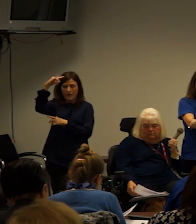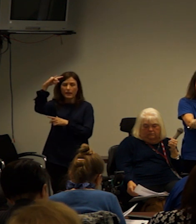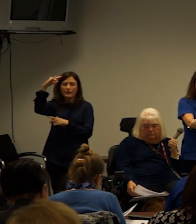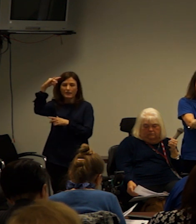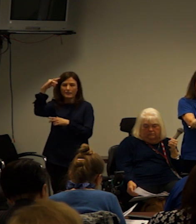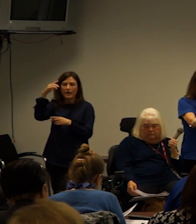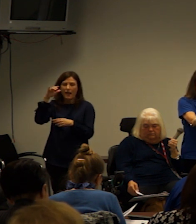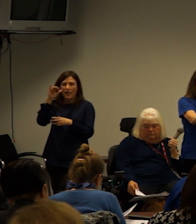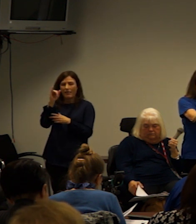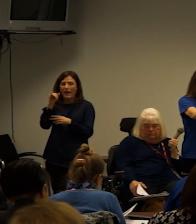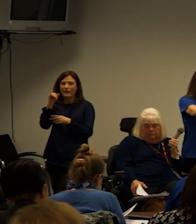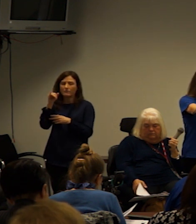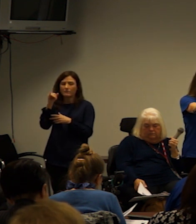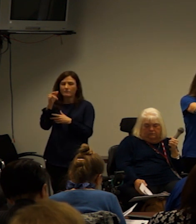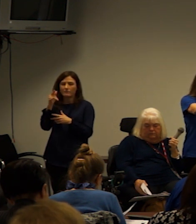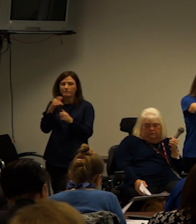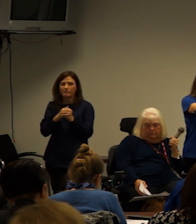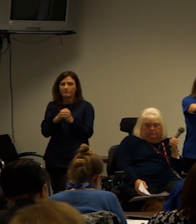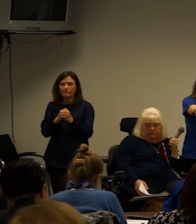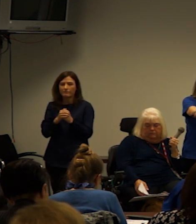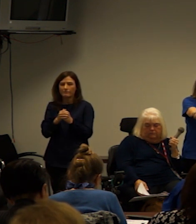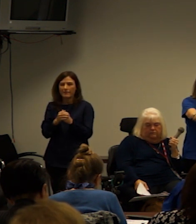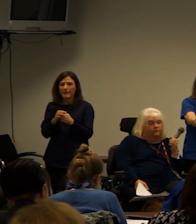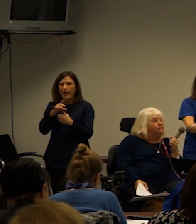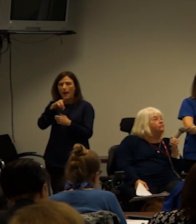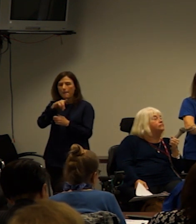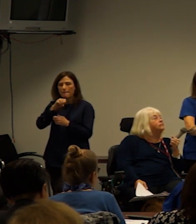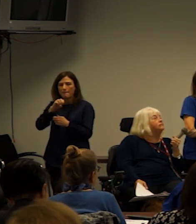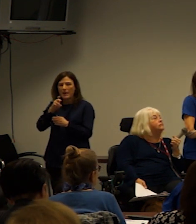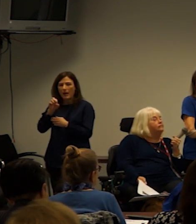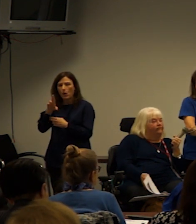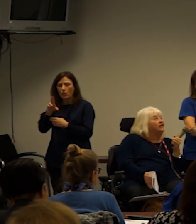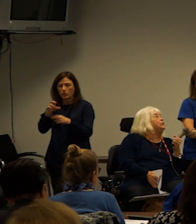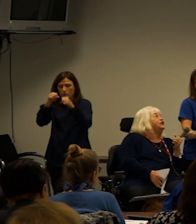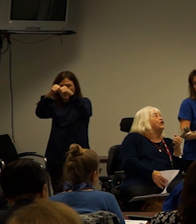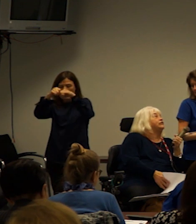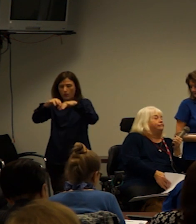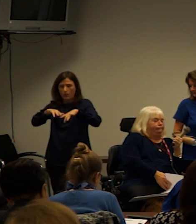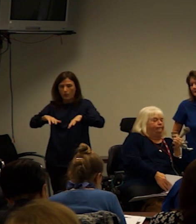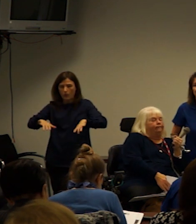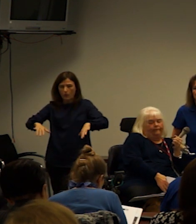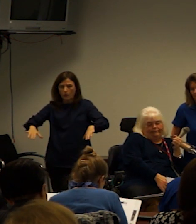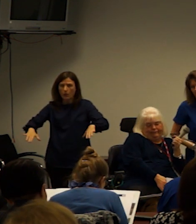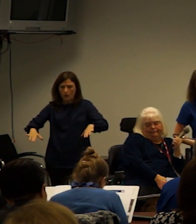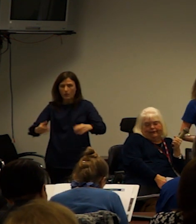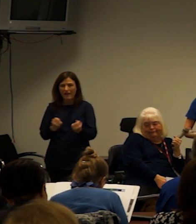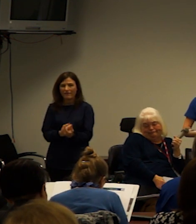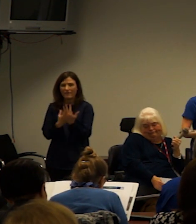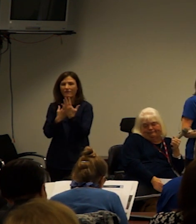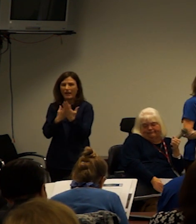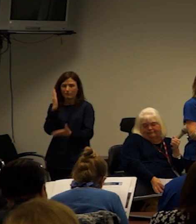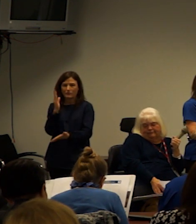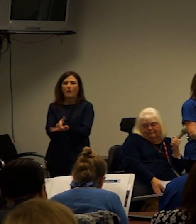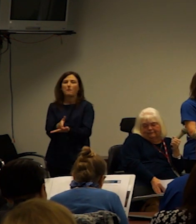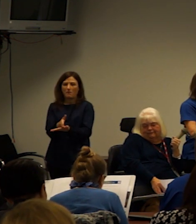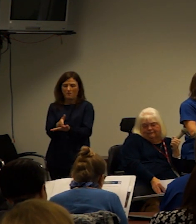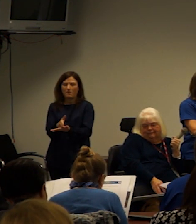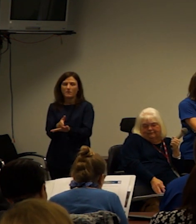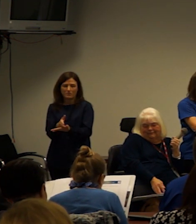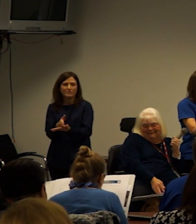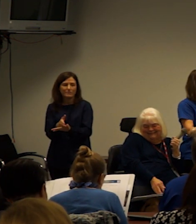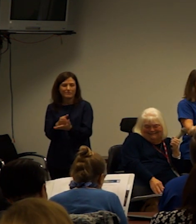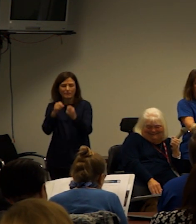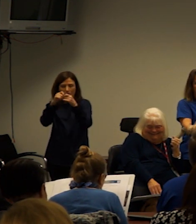that's dumping the powder stuff that puts out fires. Flame retardant, thank you. Like, I don't know the